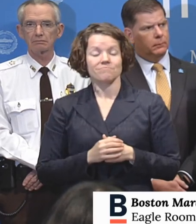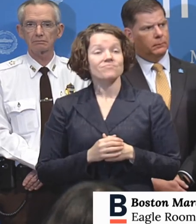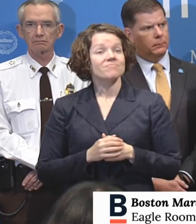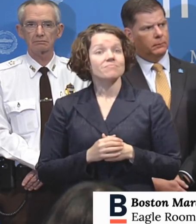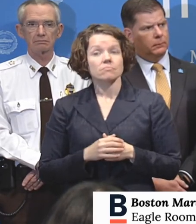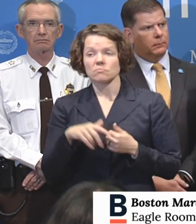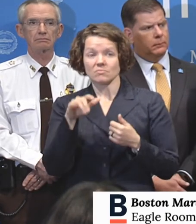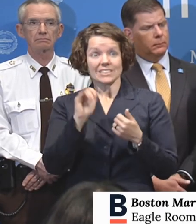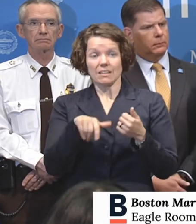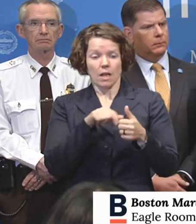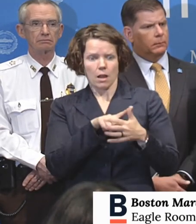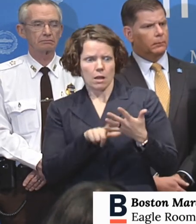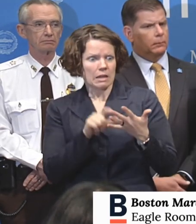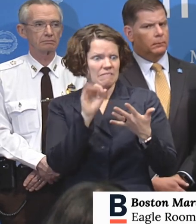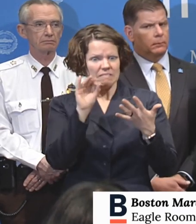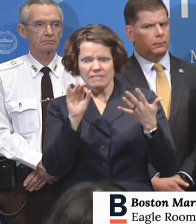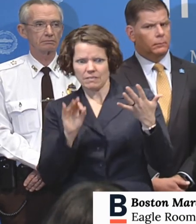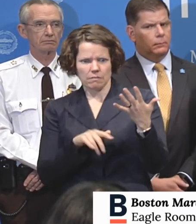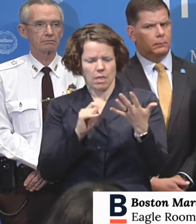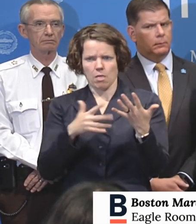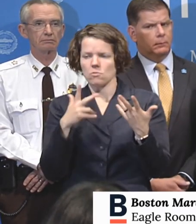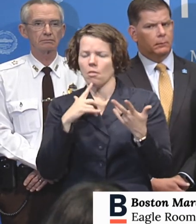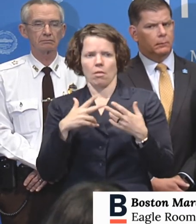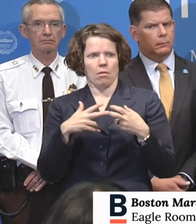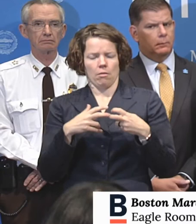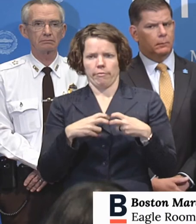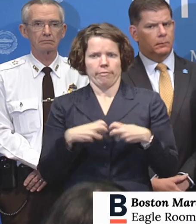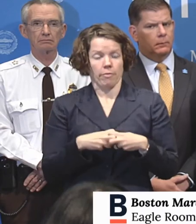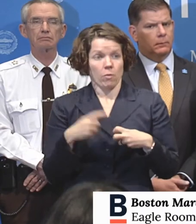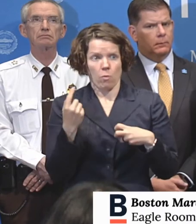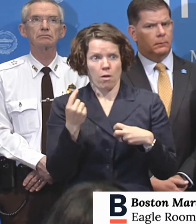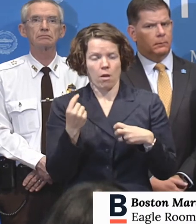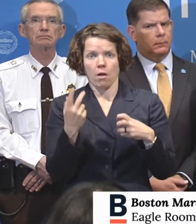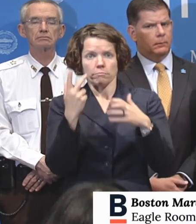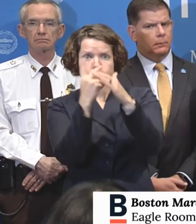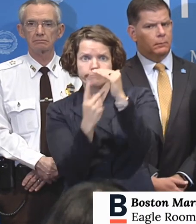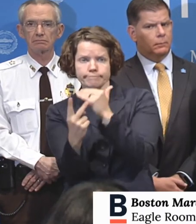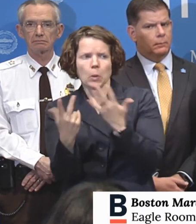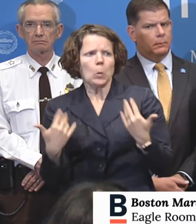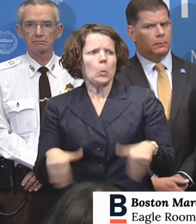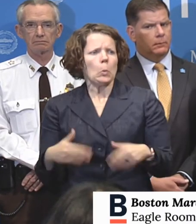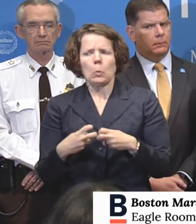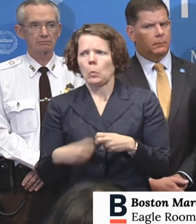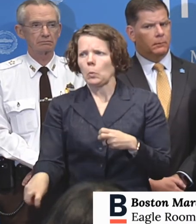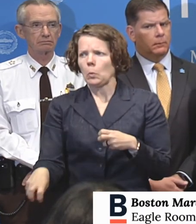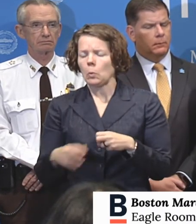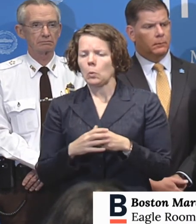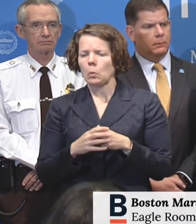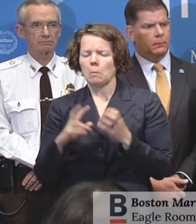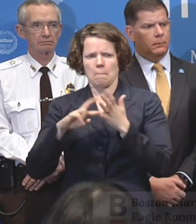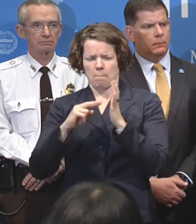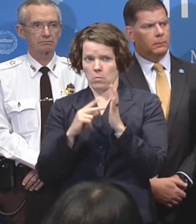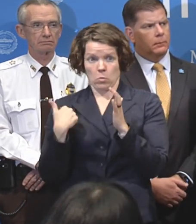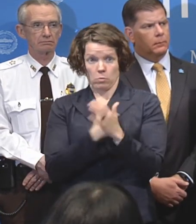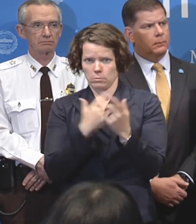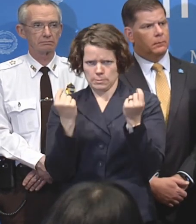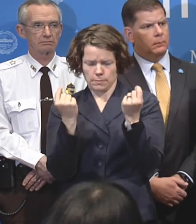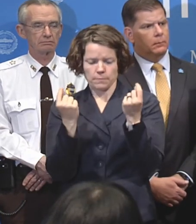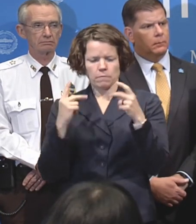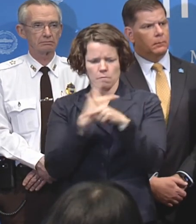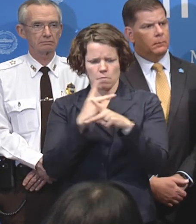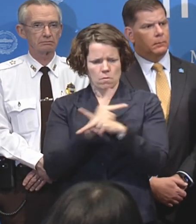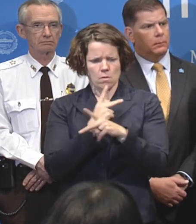these scenarios is one never knows exactly how they'll develop. So what one does is focus on the most effective